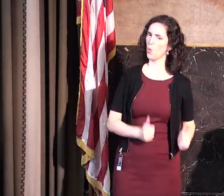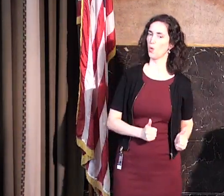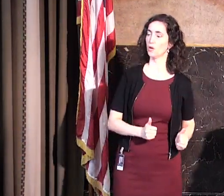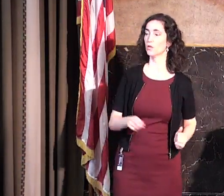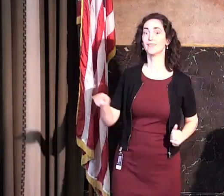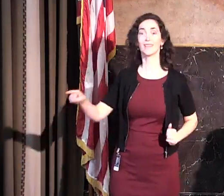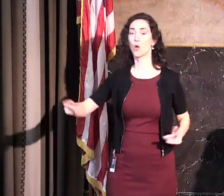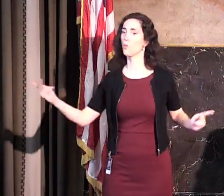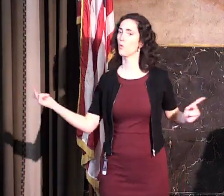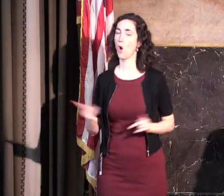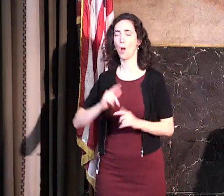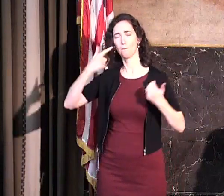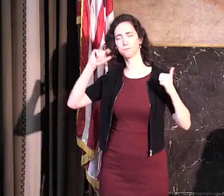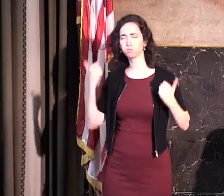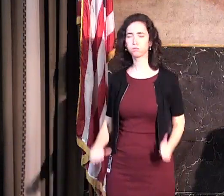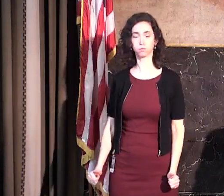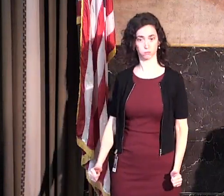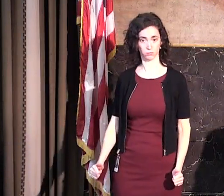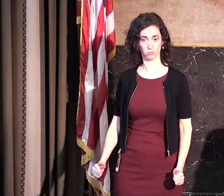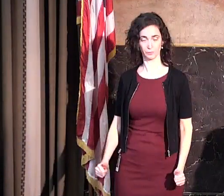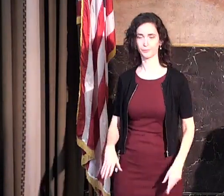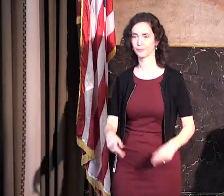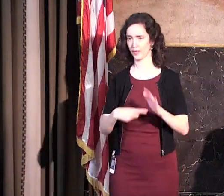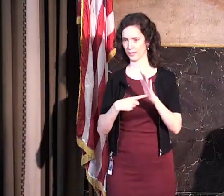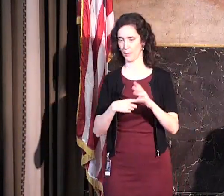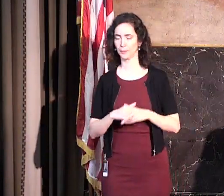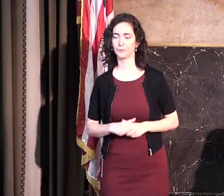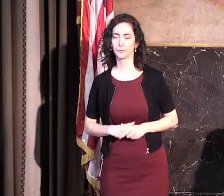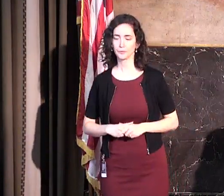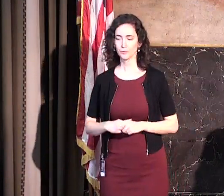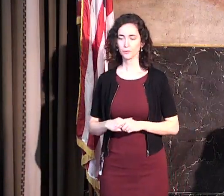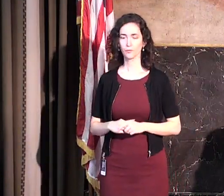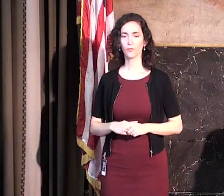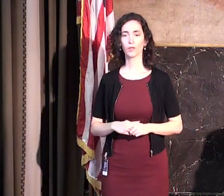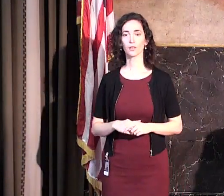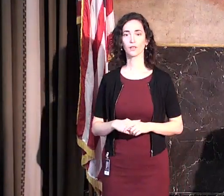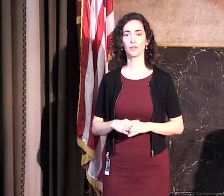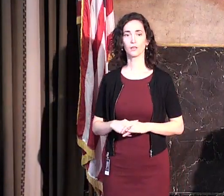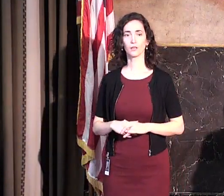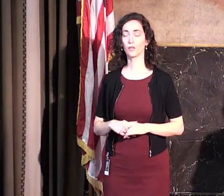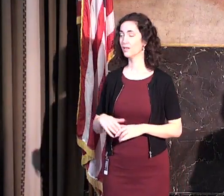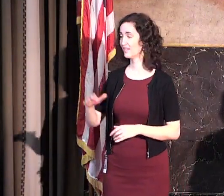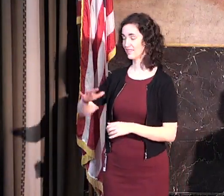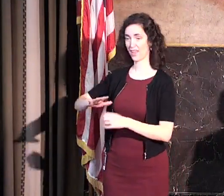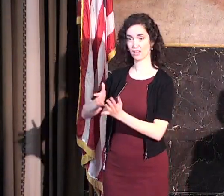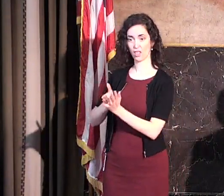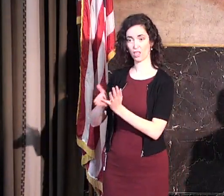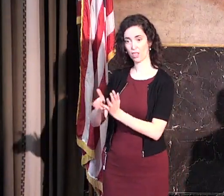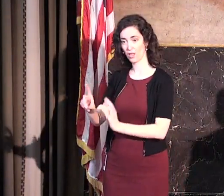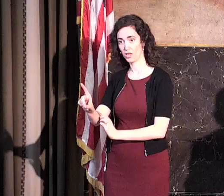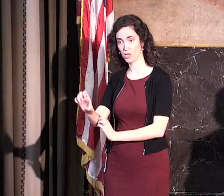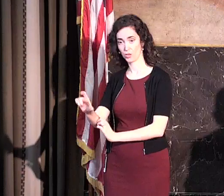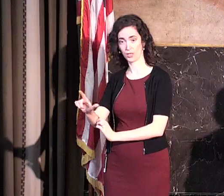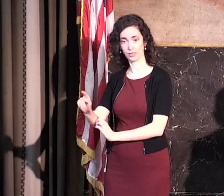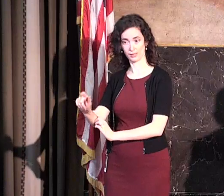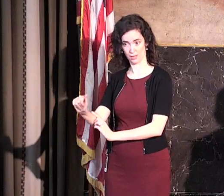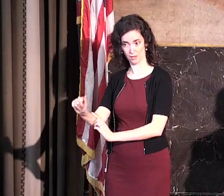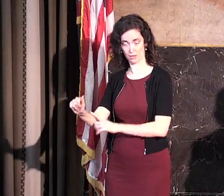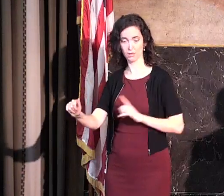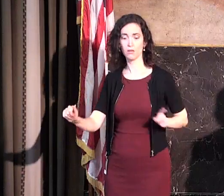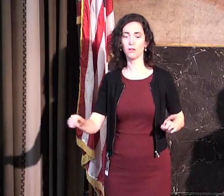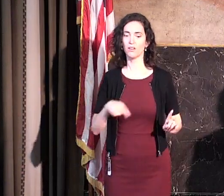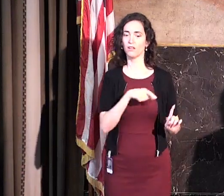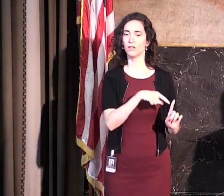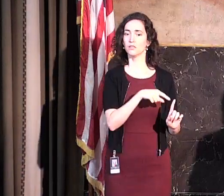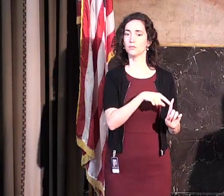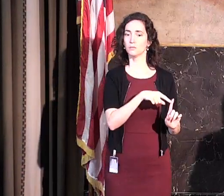example, the average viral load is higher for COVID cases caused by the Delta variant than was the case